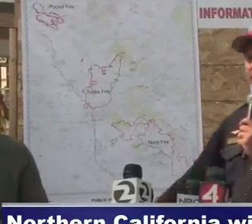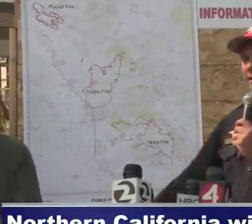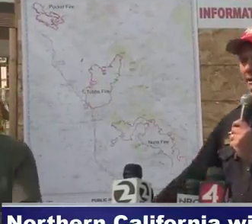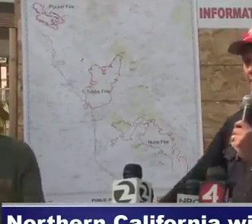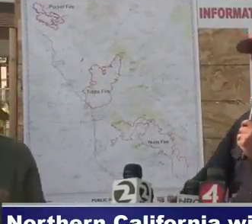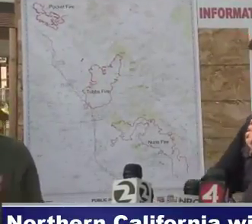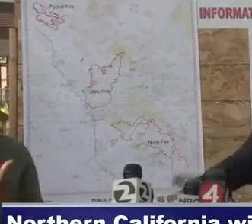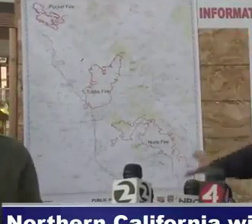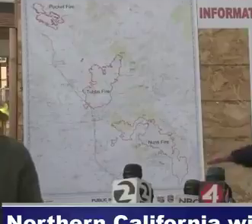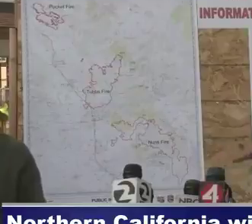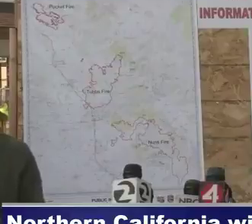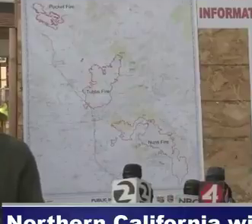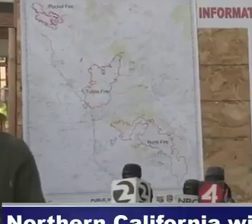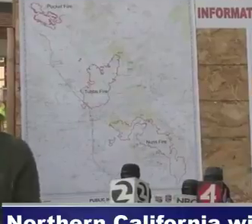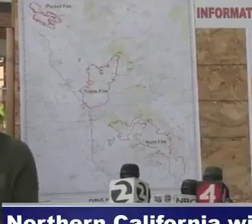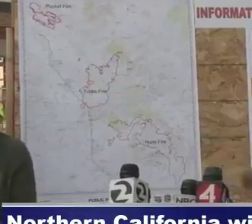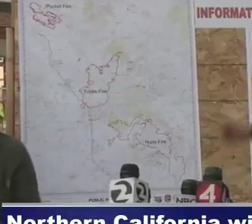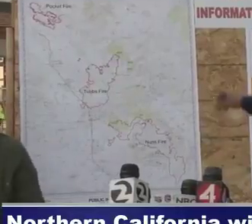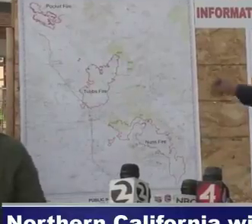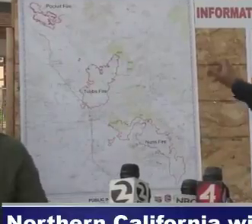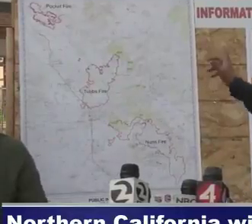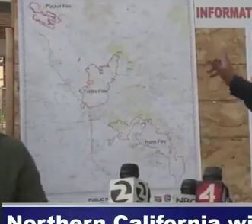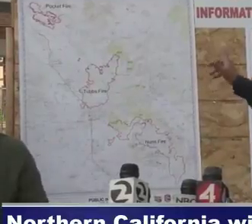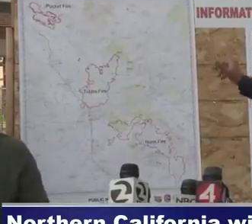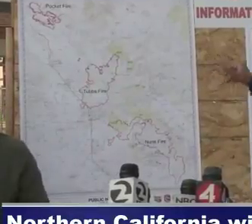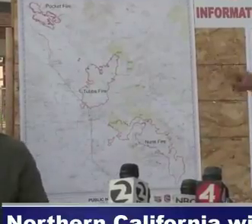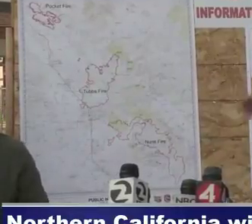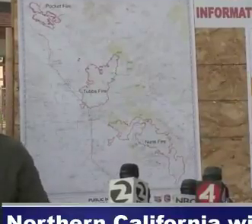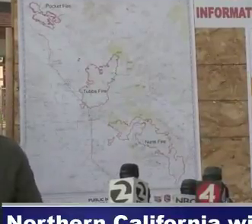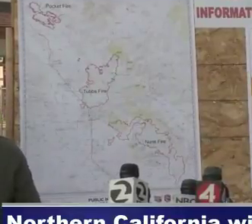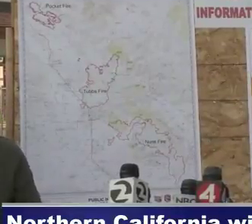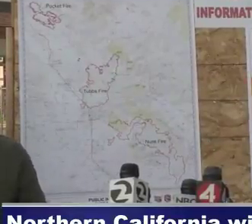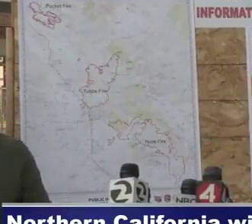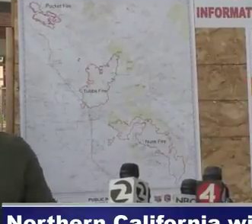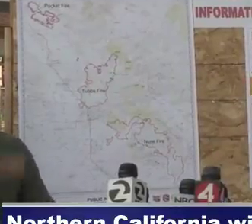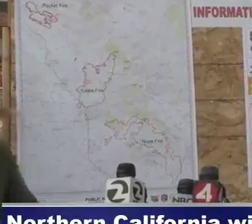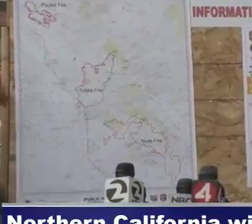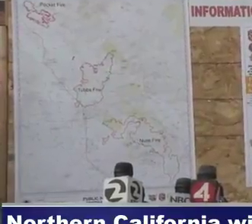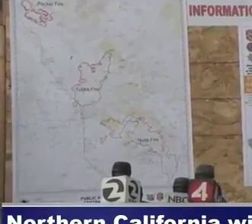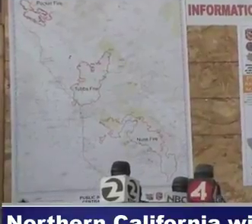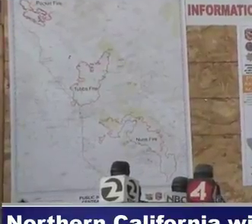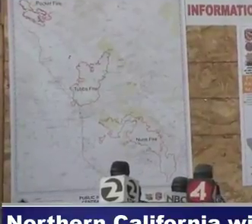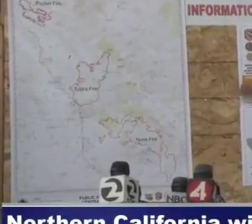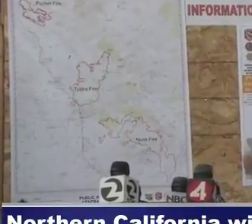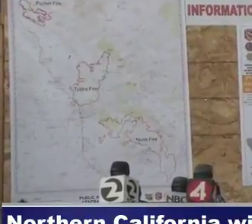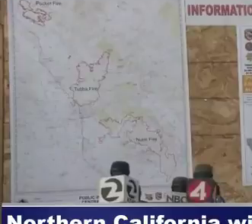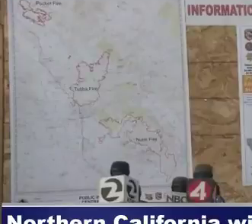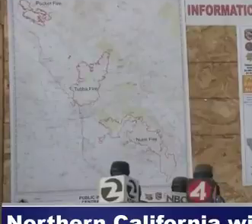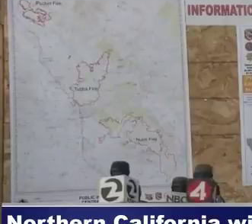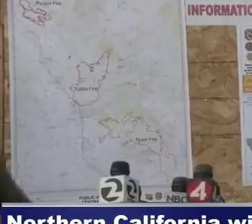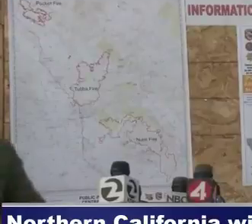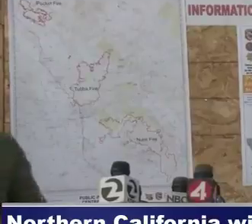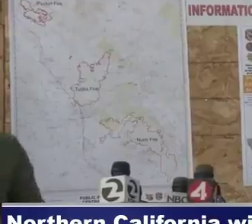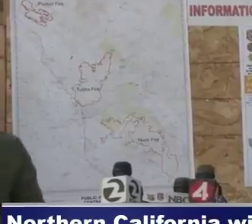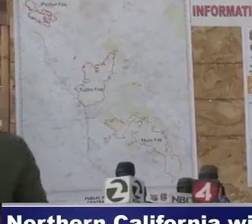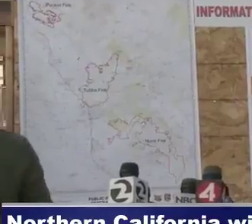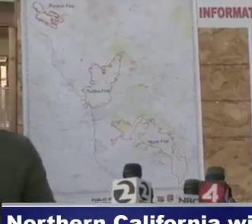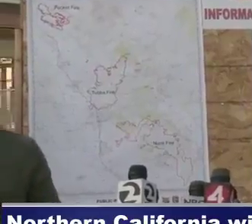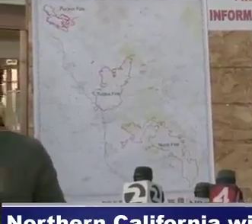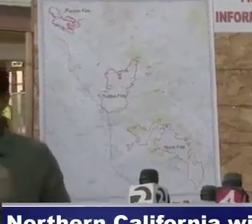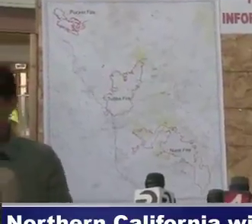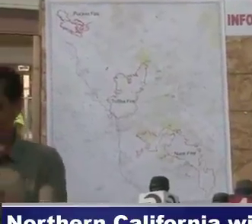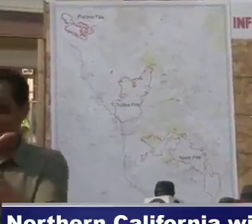category, as called the Nuns Fire. I'll start up in the top, kind of give you a rundown on what's going on. The pocket fire, your upper left-hand corner there of the